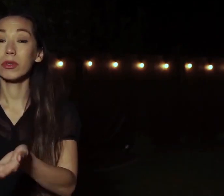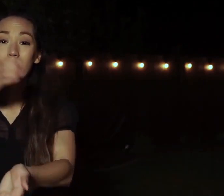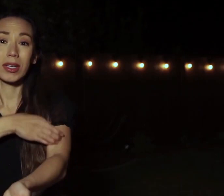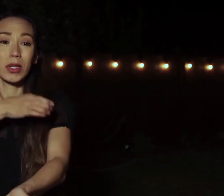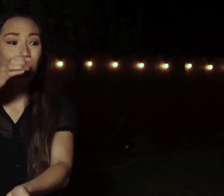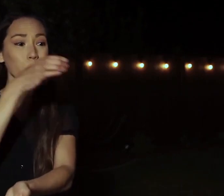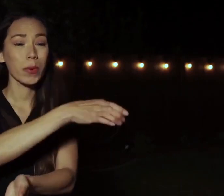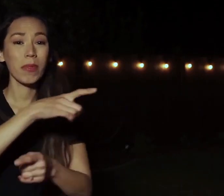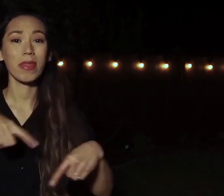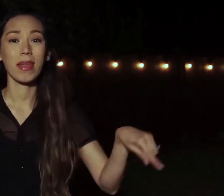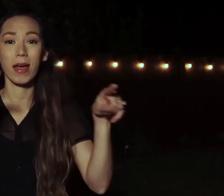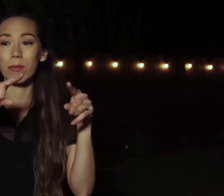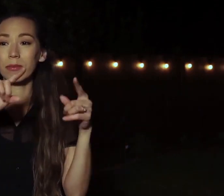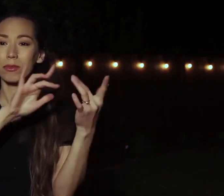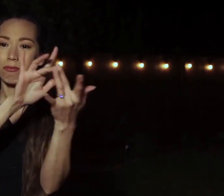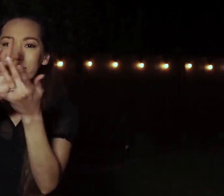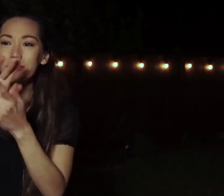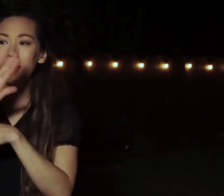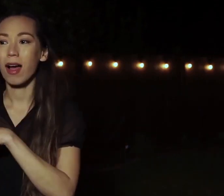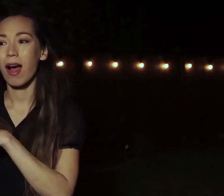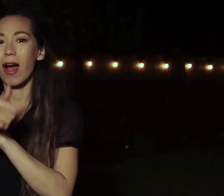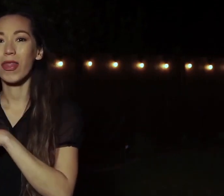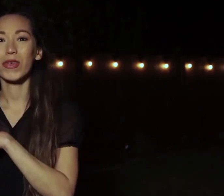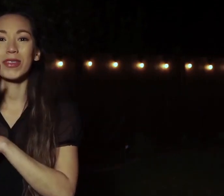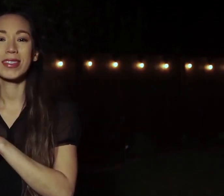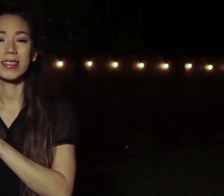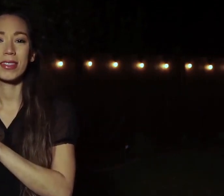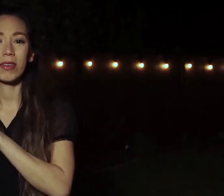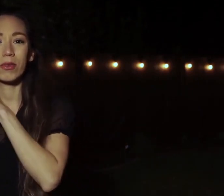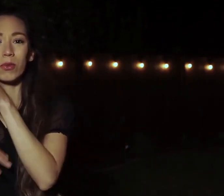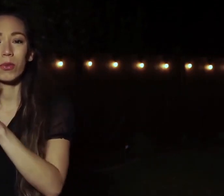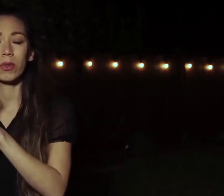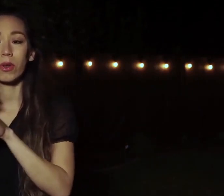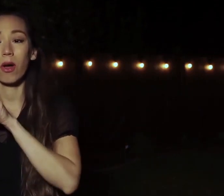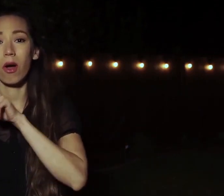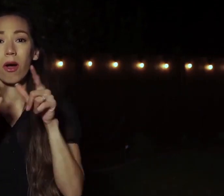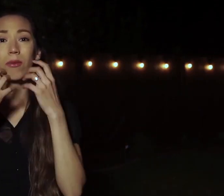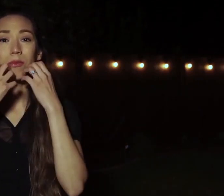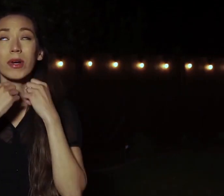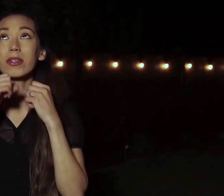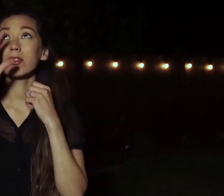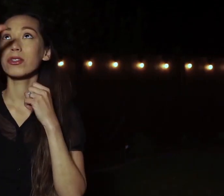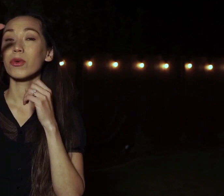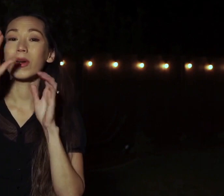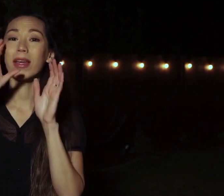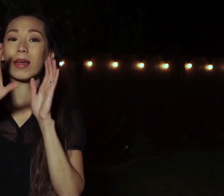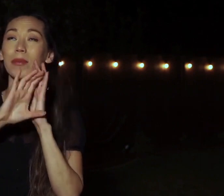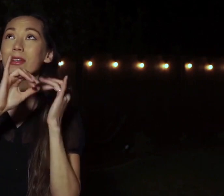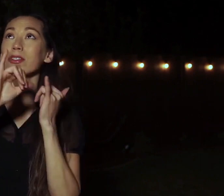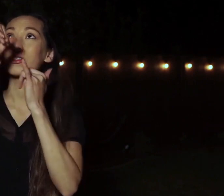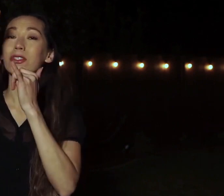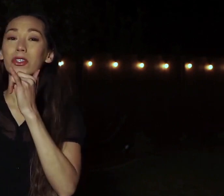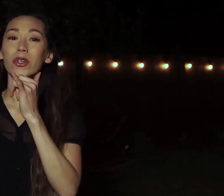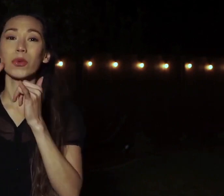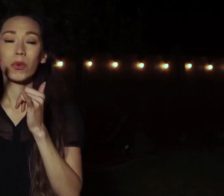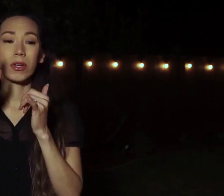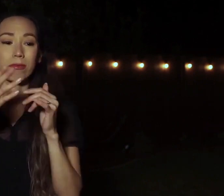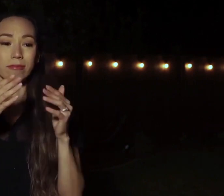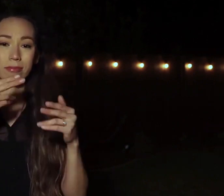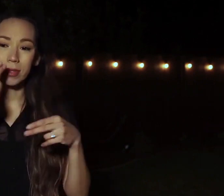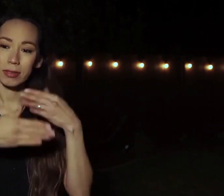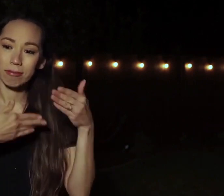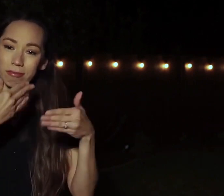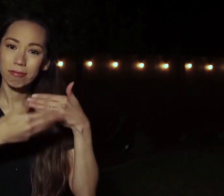them to reach other deaf in the world, all of whom are made in your image, that you would accelerate